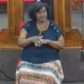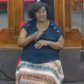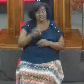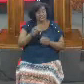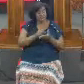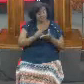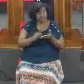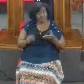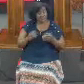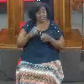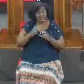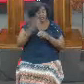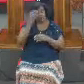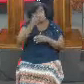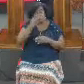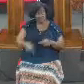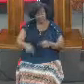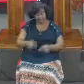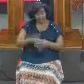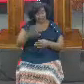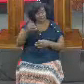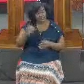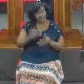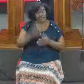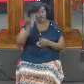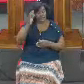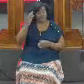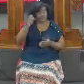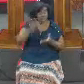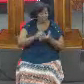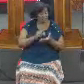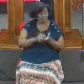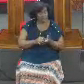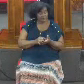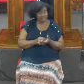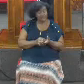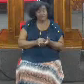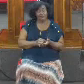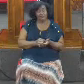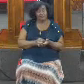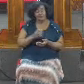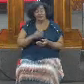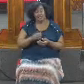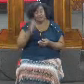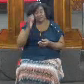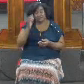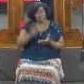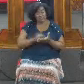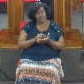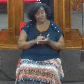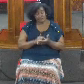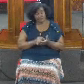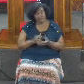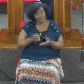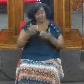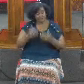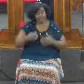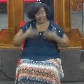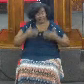how beautiful are the feet of them that preach the gospel. That preach the gospel and bring